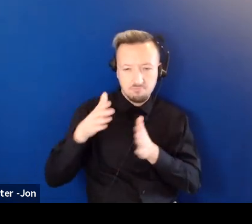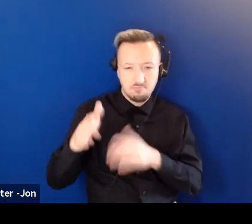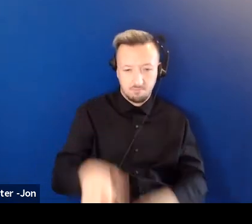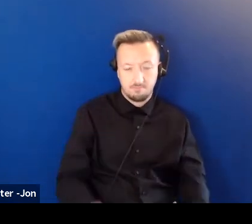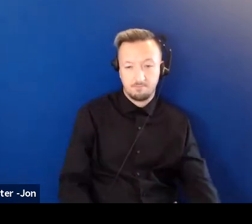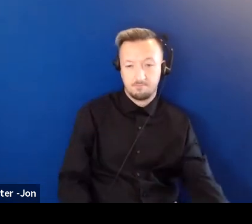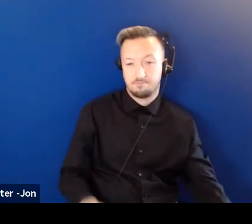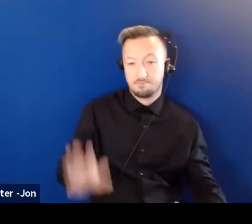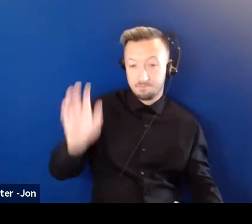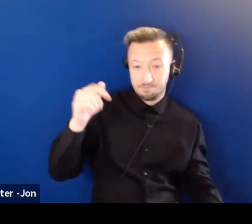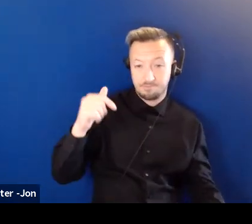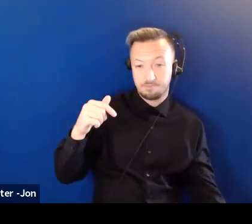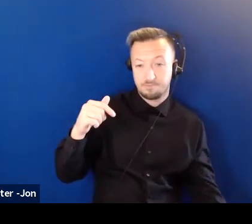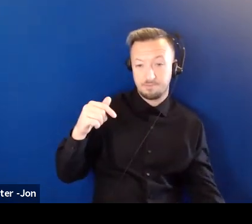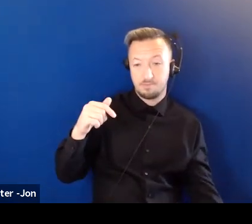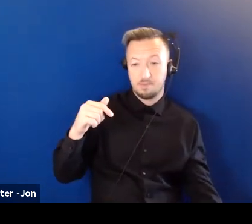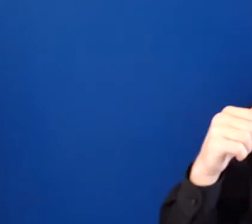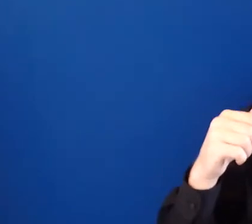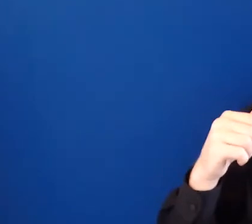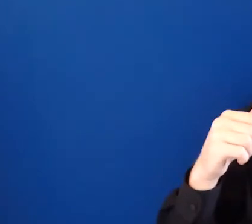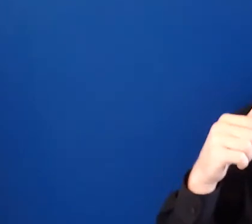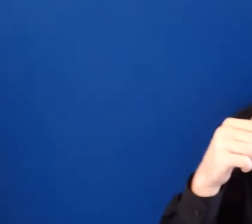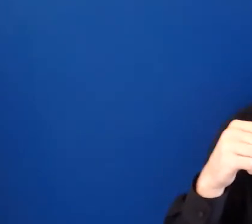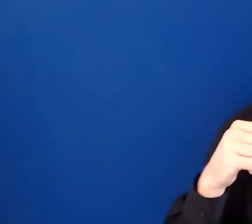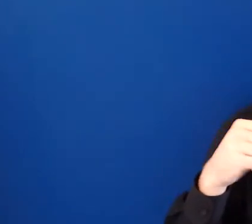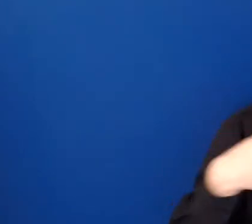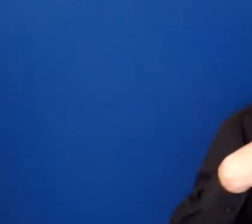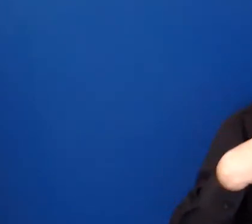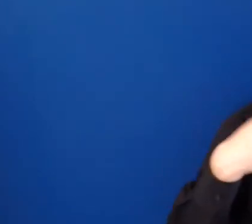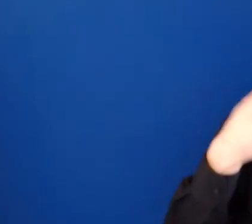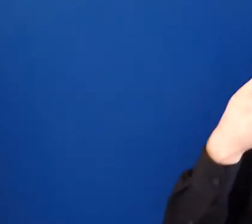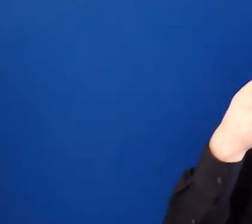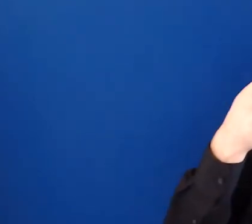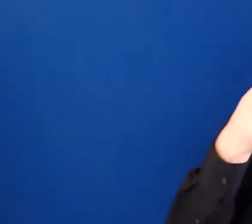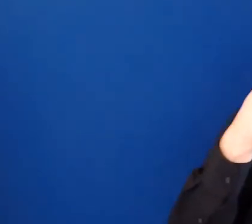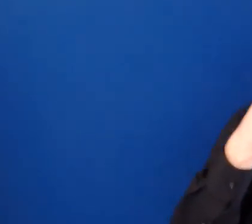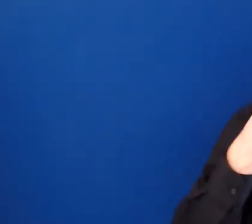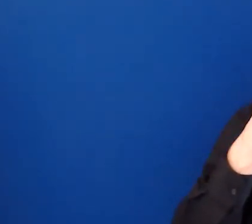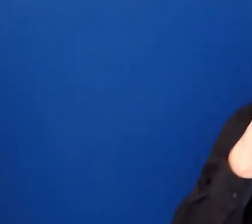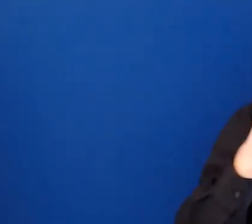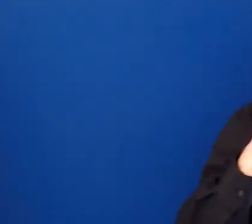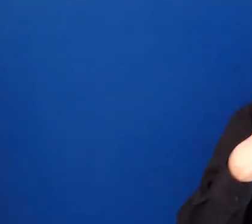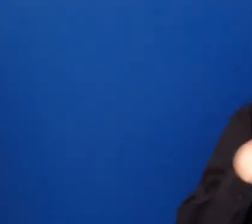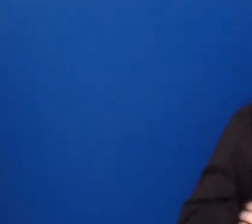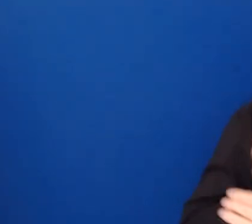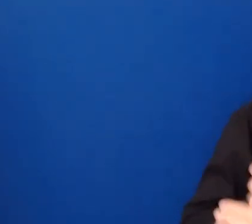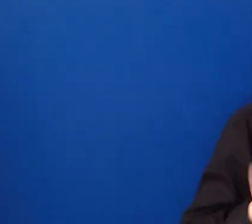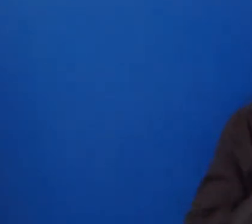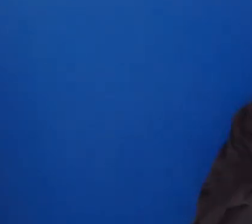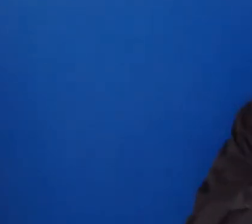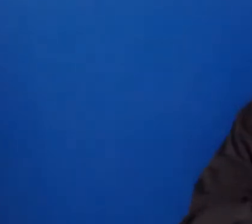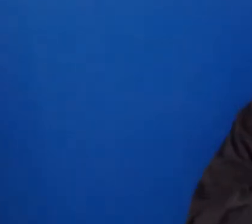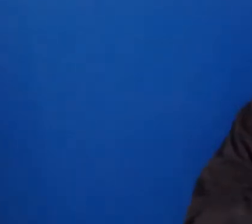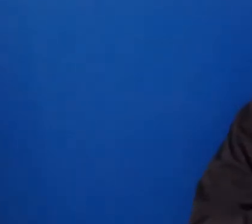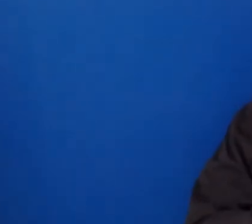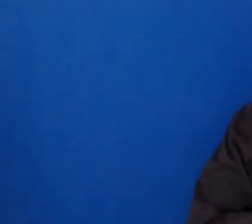I'm going to jump in really quick too and say that this program is really neat because it's essentially run by